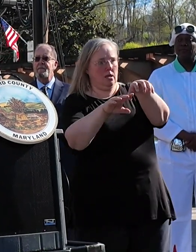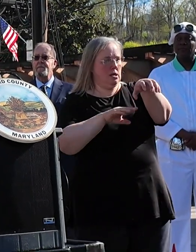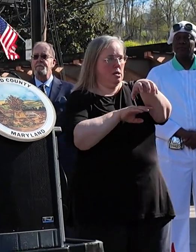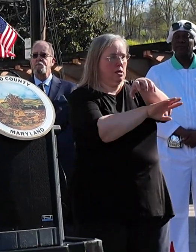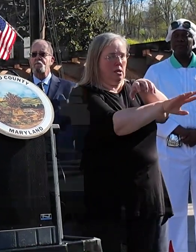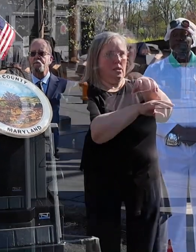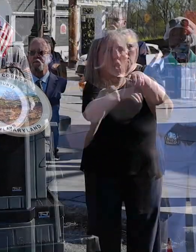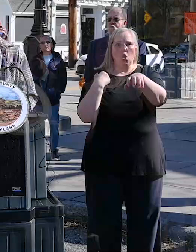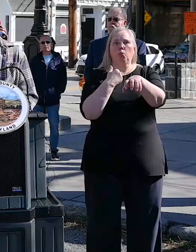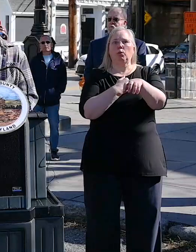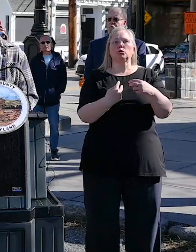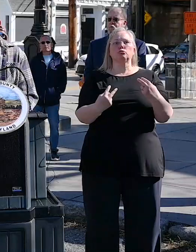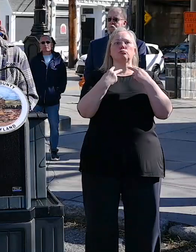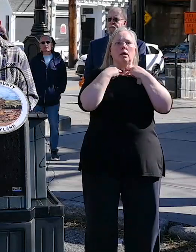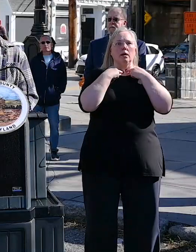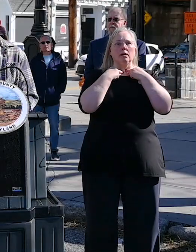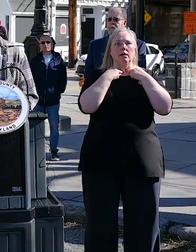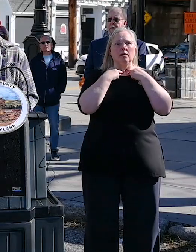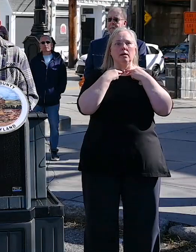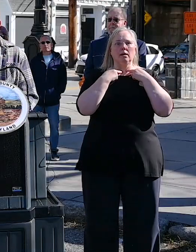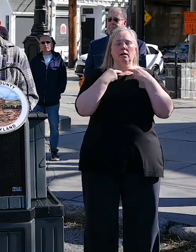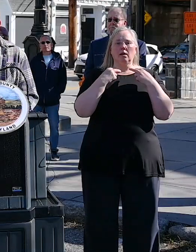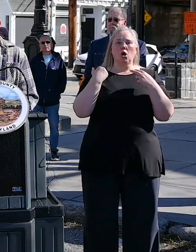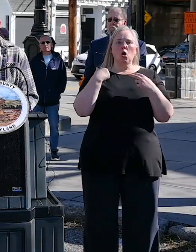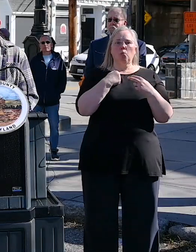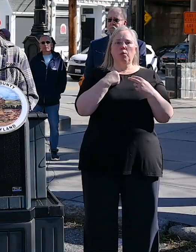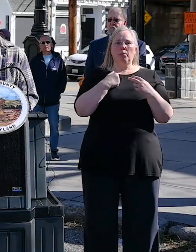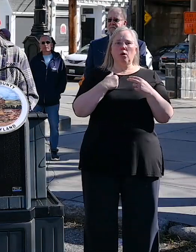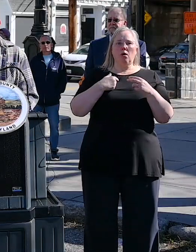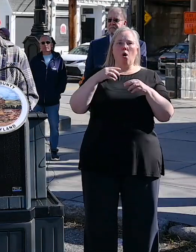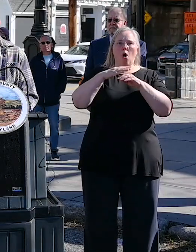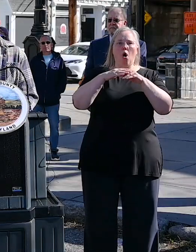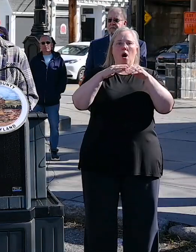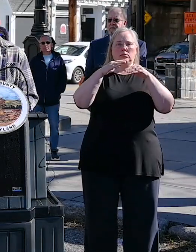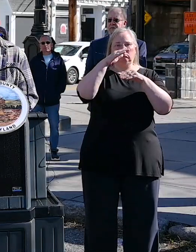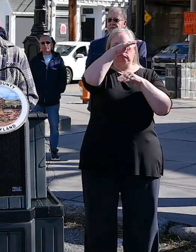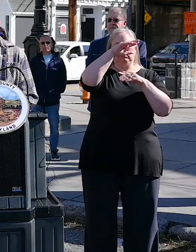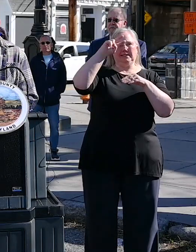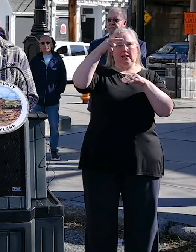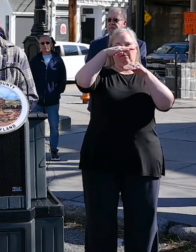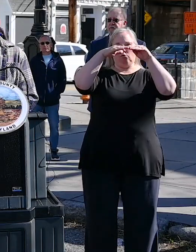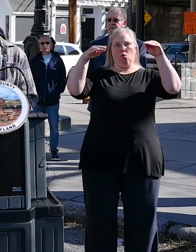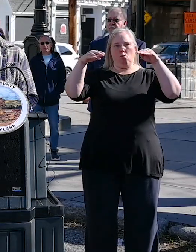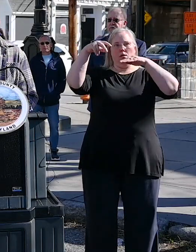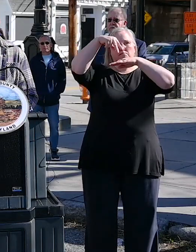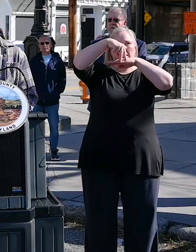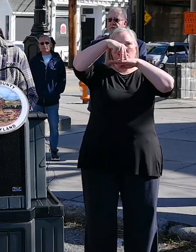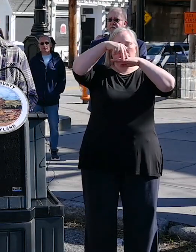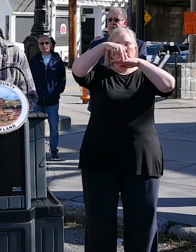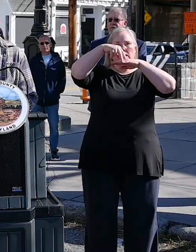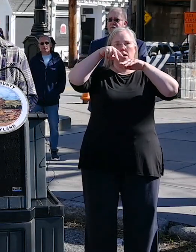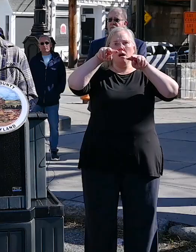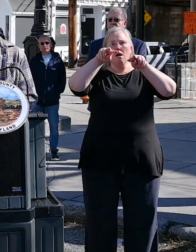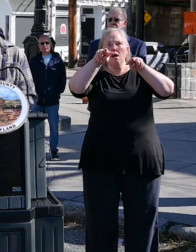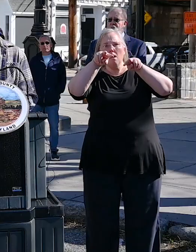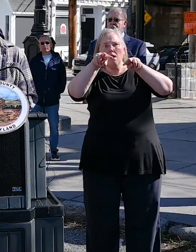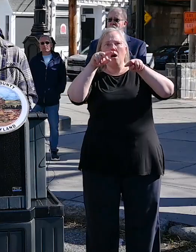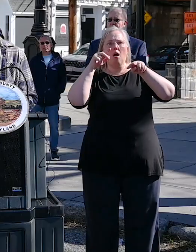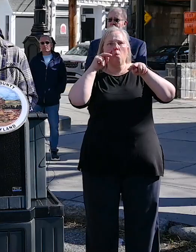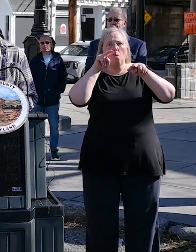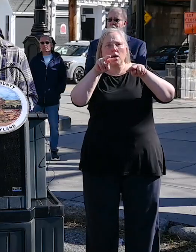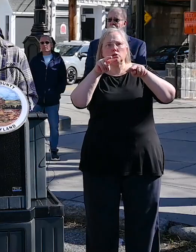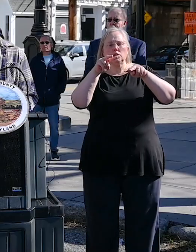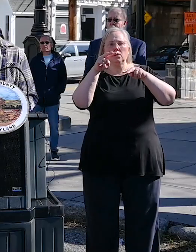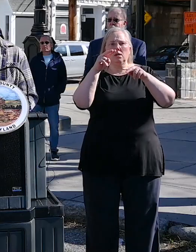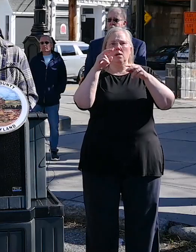we were trapped. We were up on the balcony, and then we watched the clock crumble and